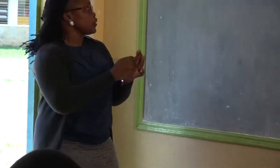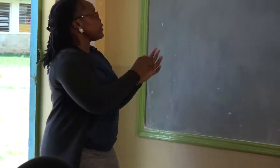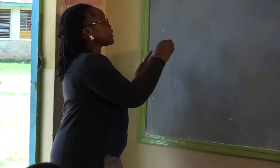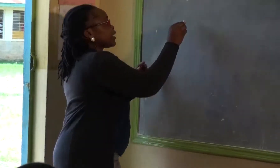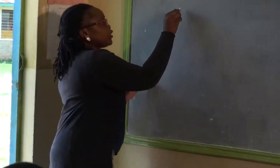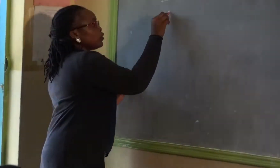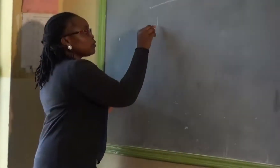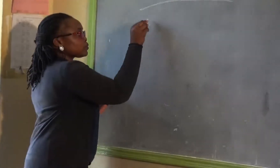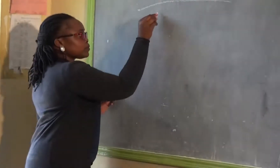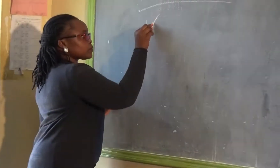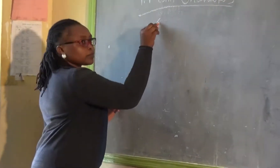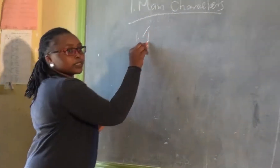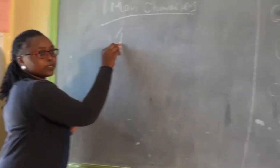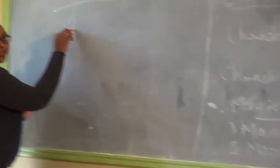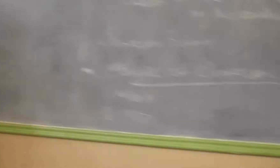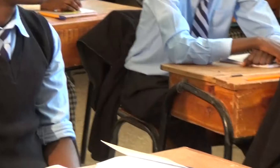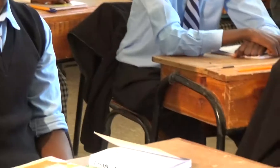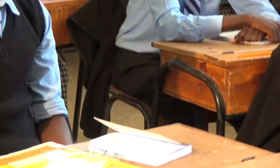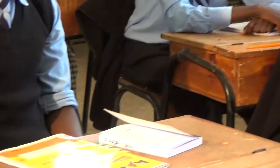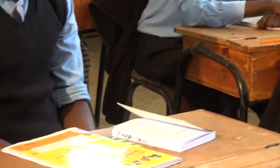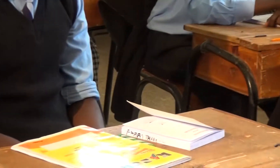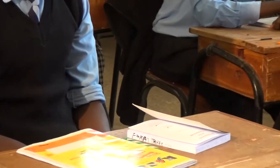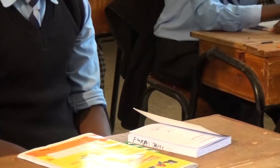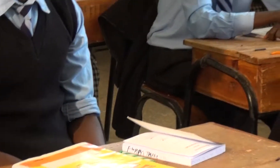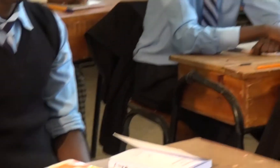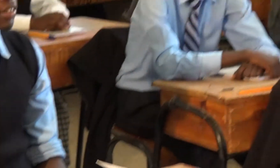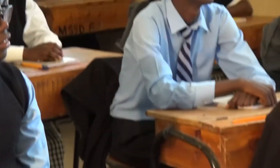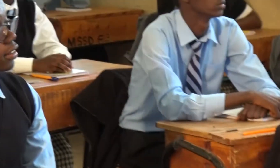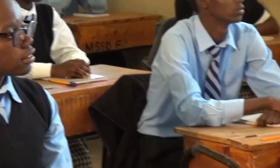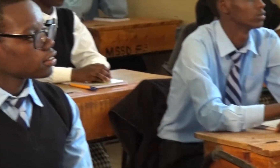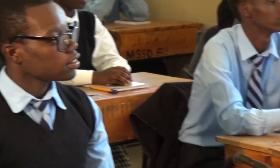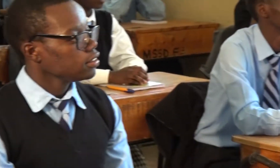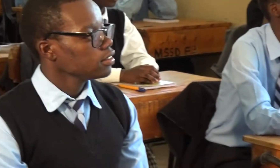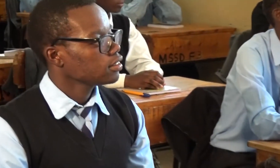have Taiyo. Okay. Yeah. Then we have three. Ole.